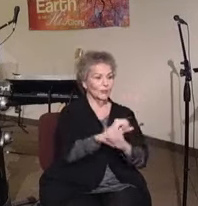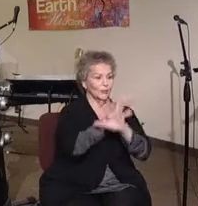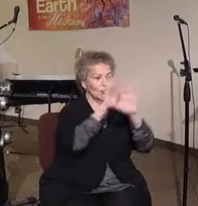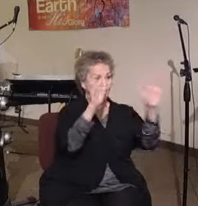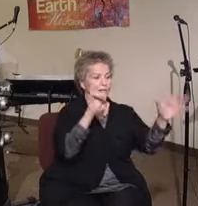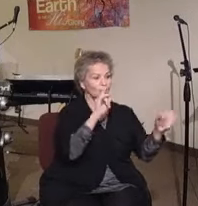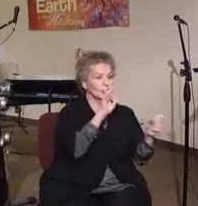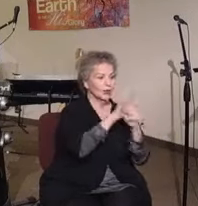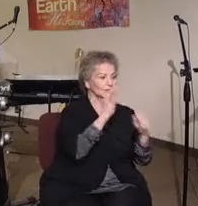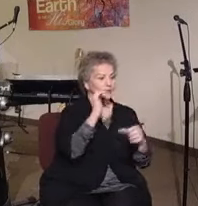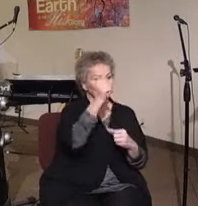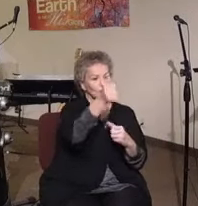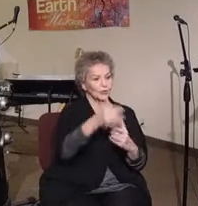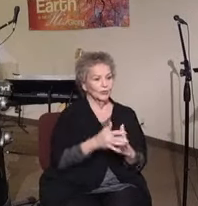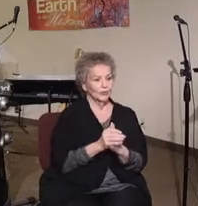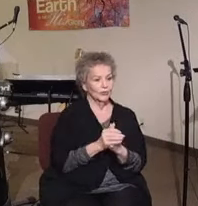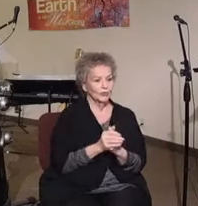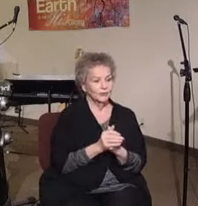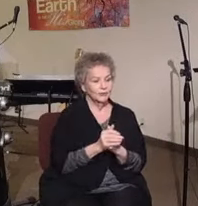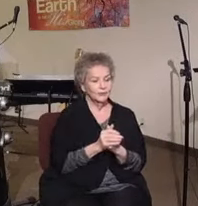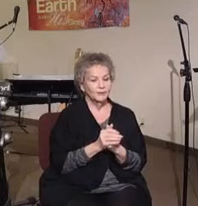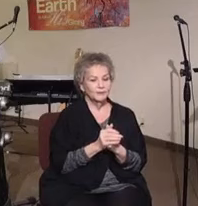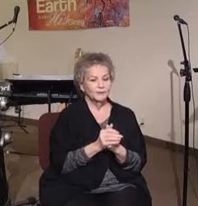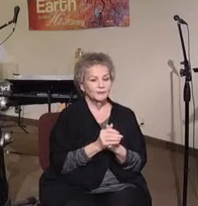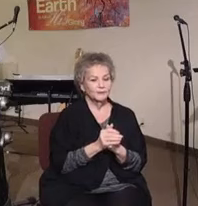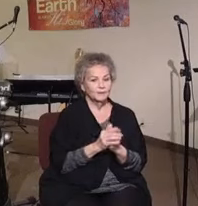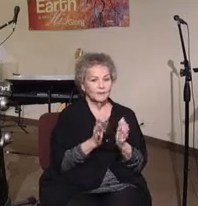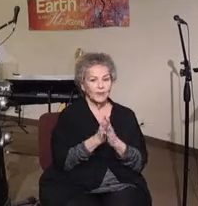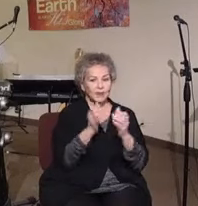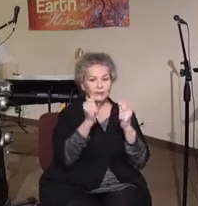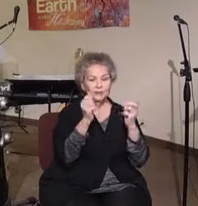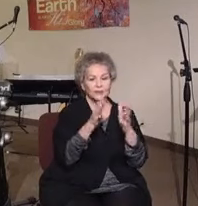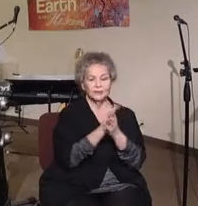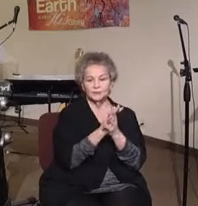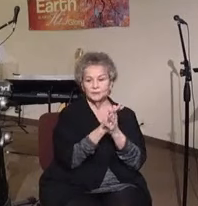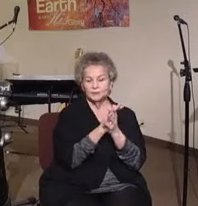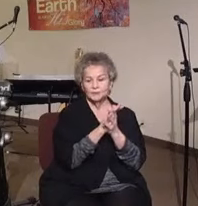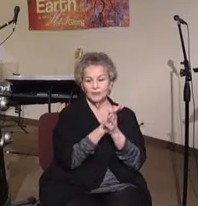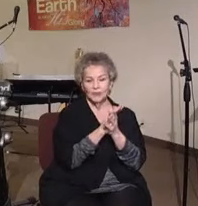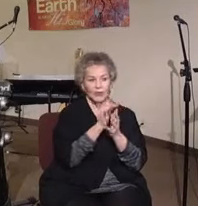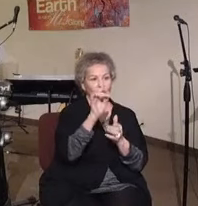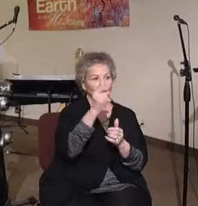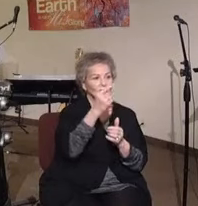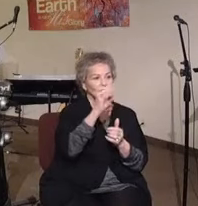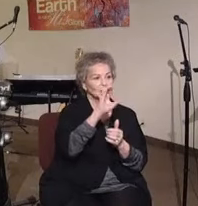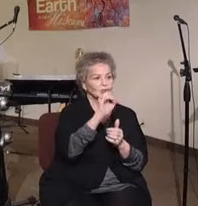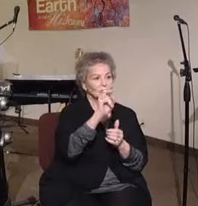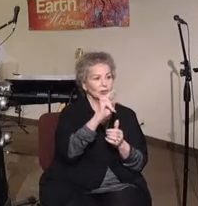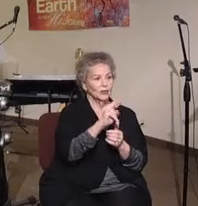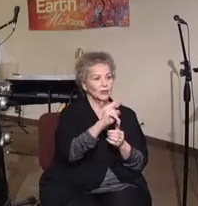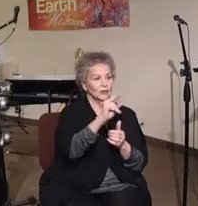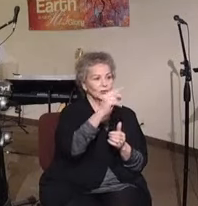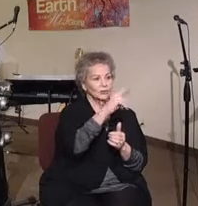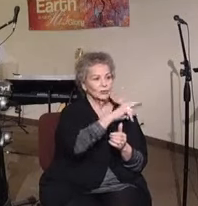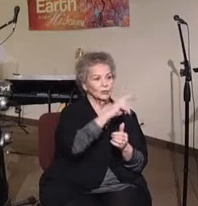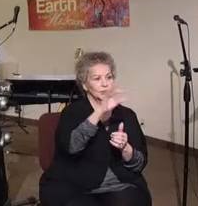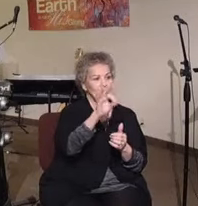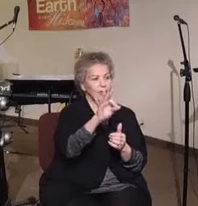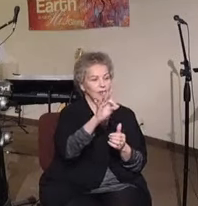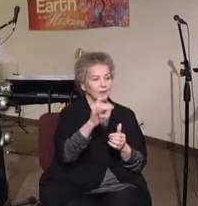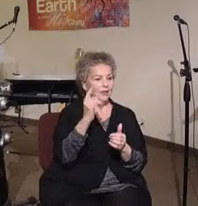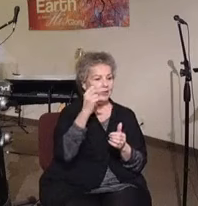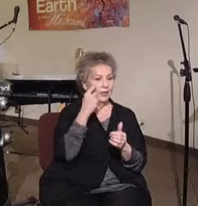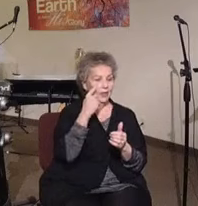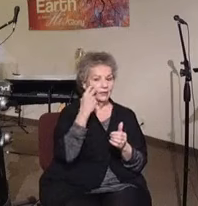of tomorrow. Hallelujah. That's right. 1 Corinthians 2:9. "Eye has not seen, ear